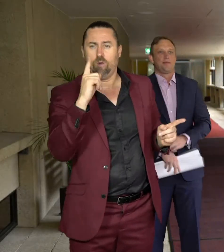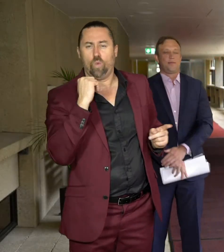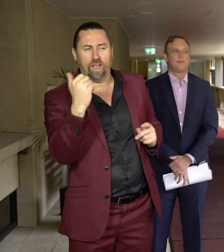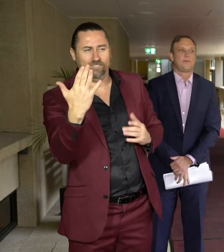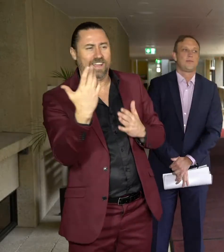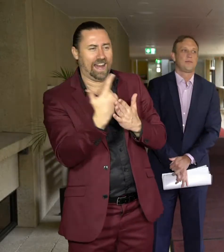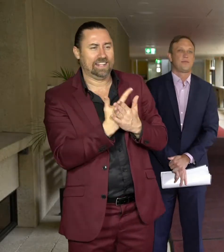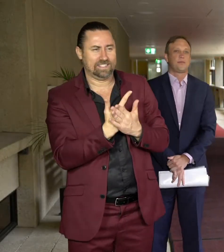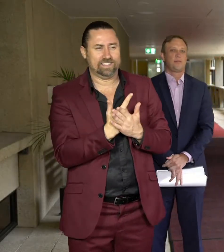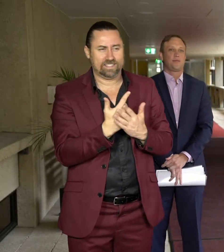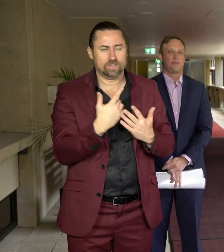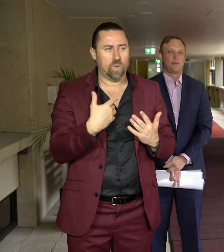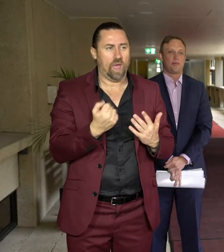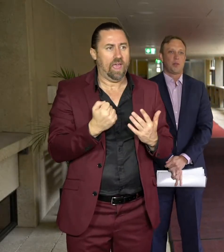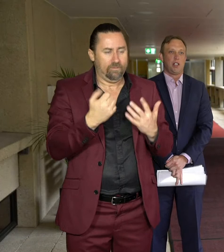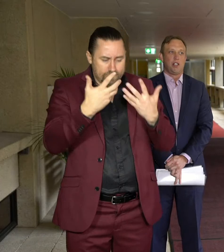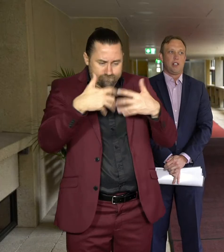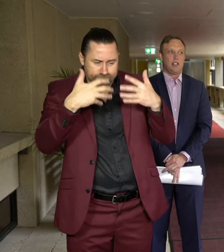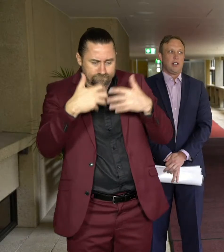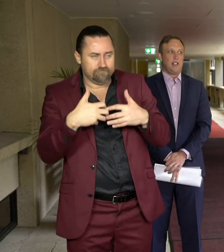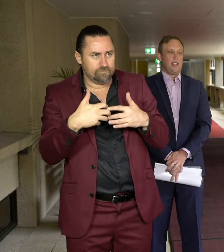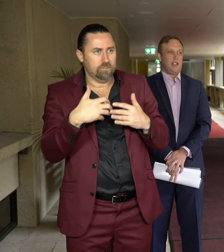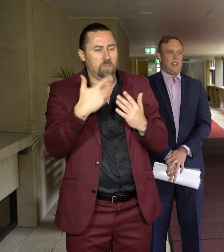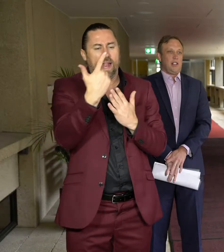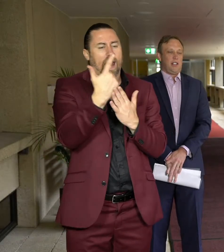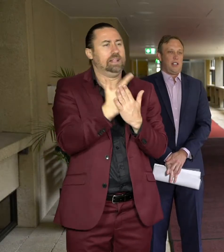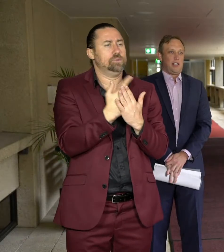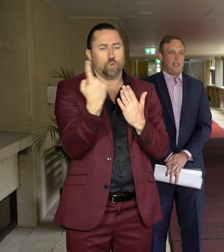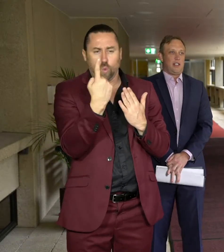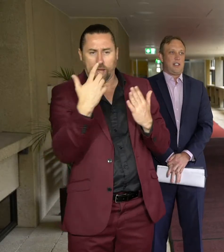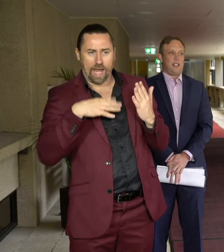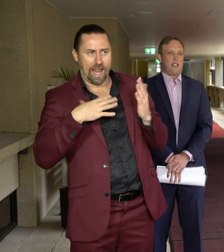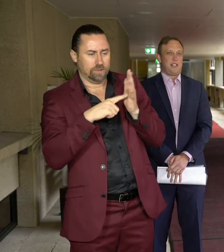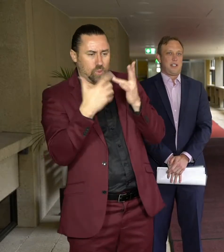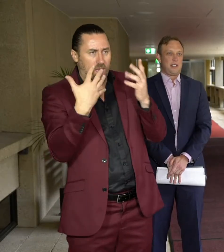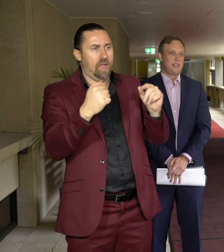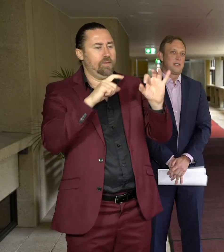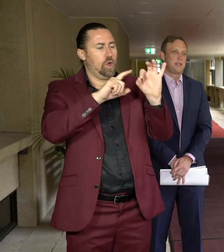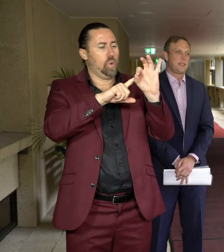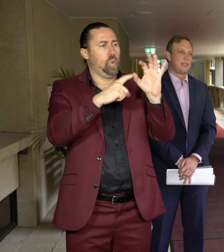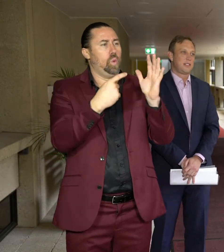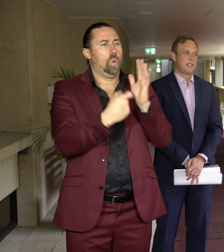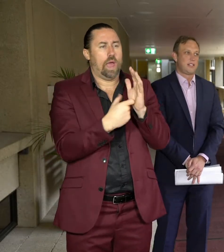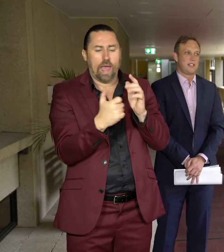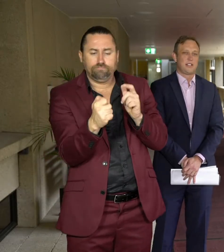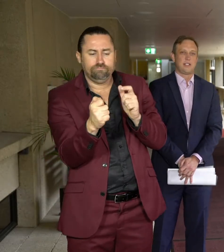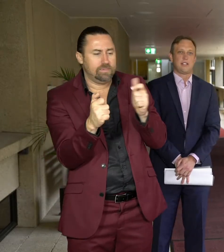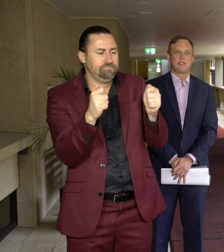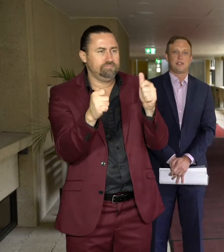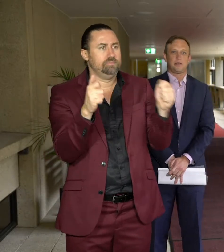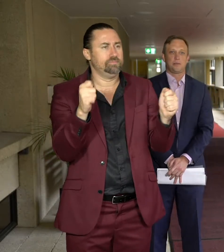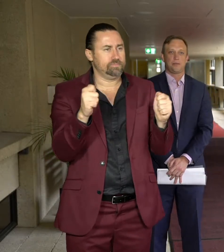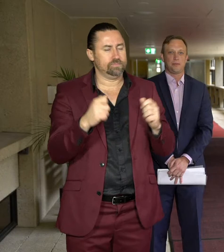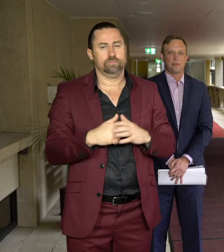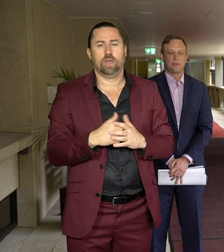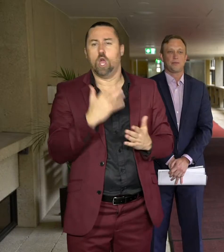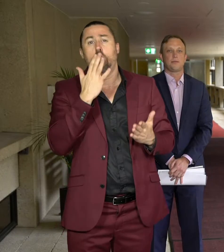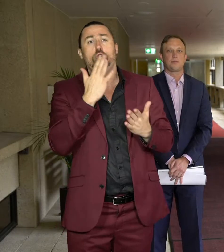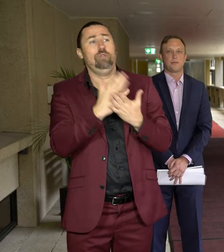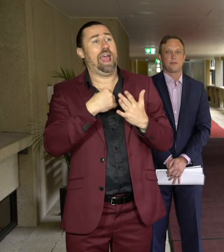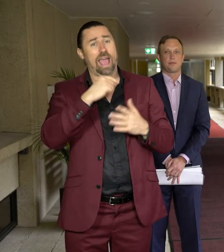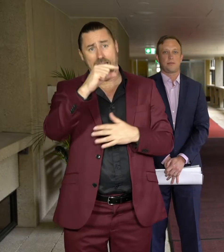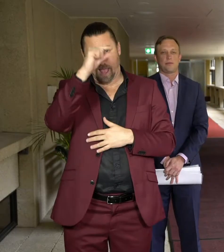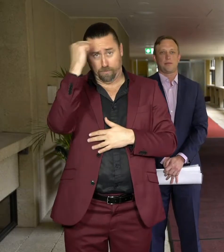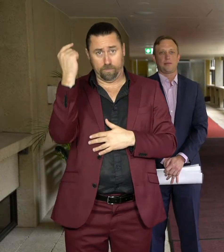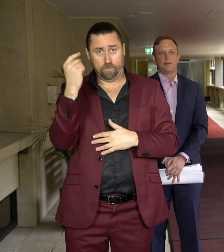been working to refine that list to provide clarity to businesses. What we're looking for is